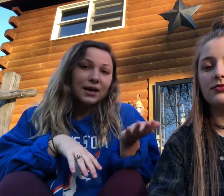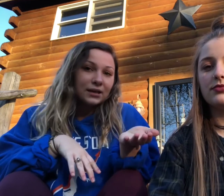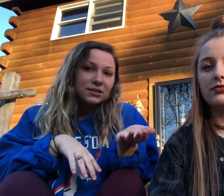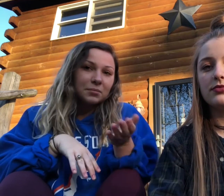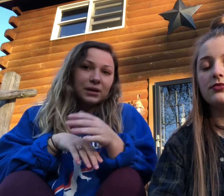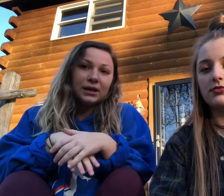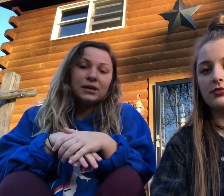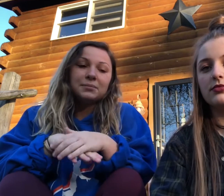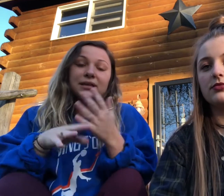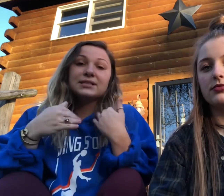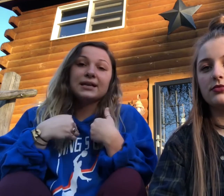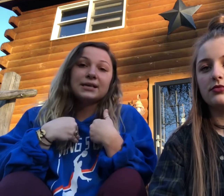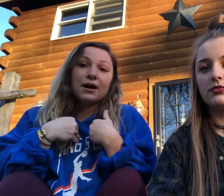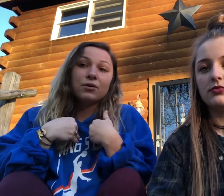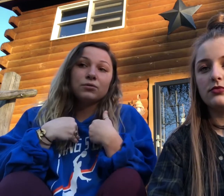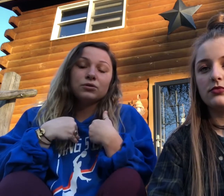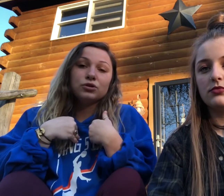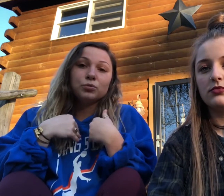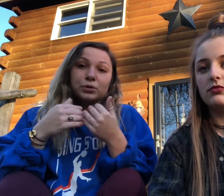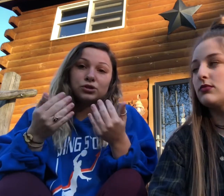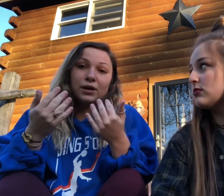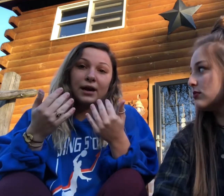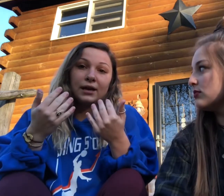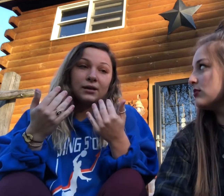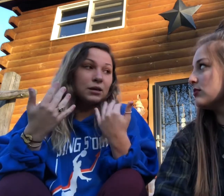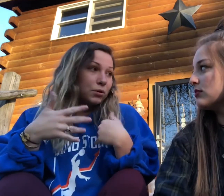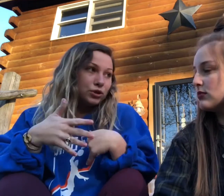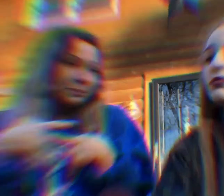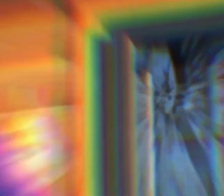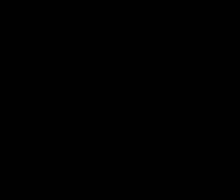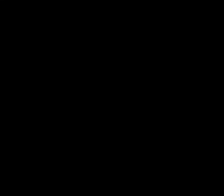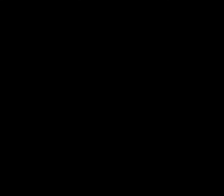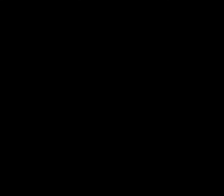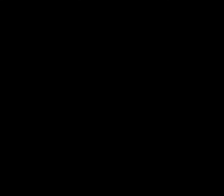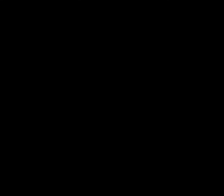to somebody because that's how you portray emotion.